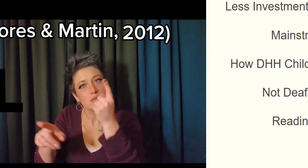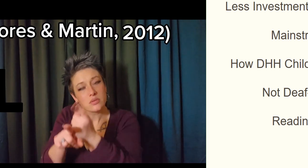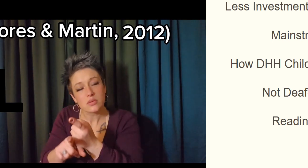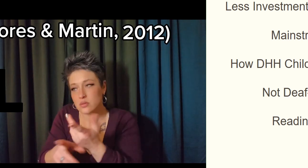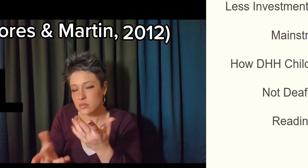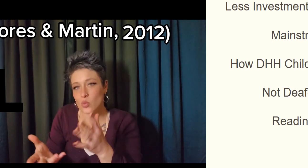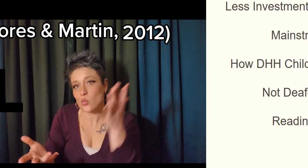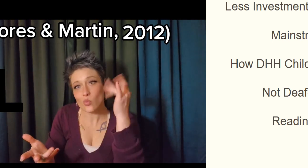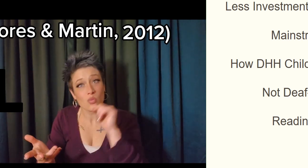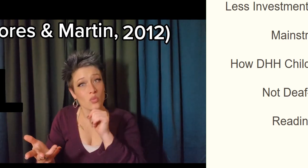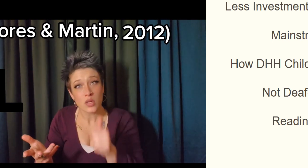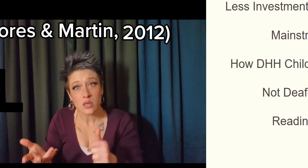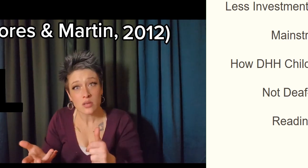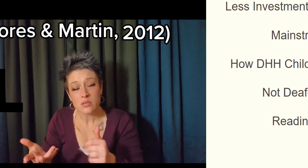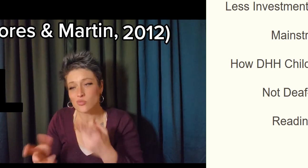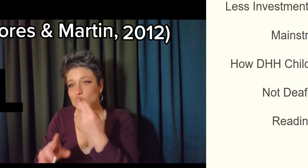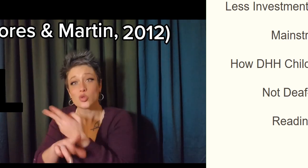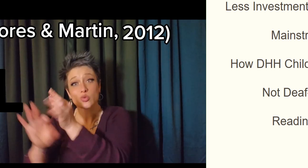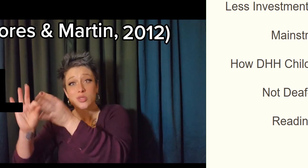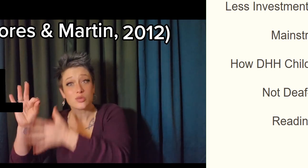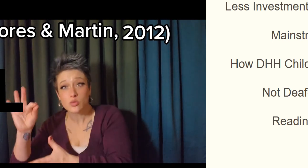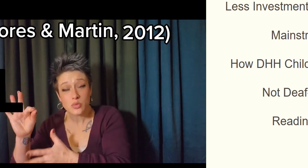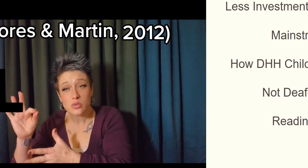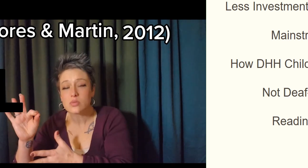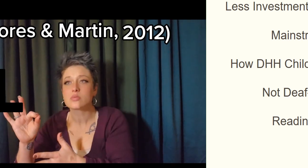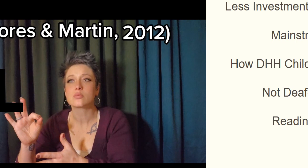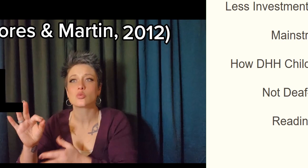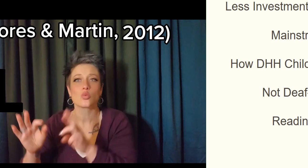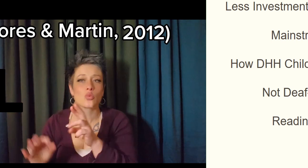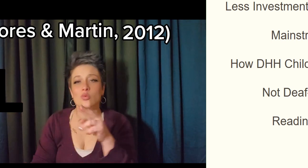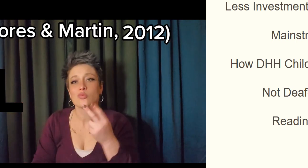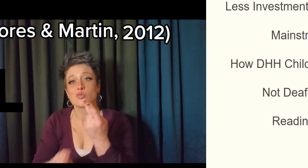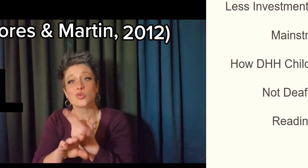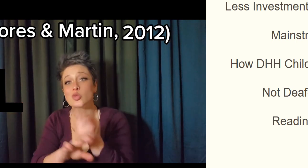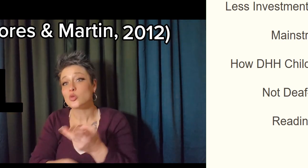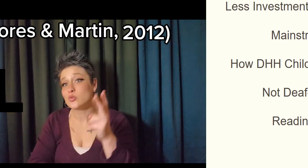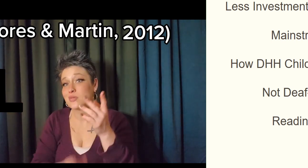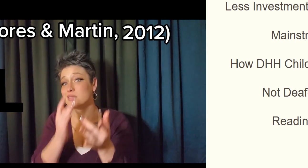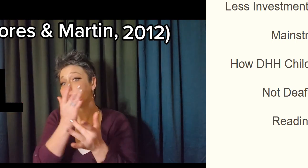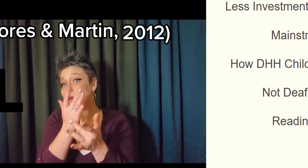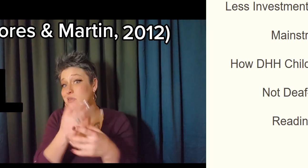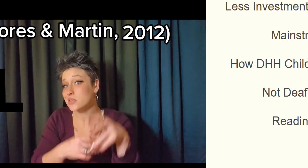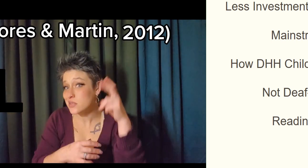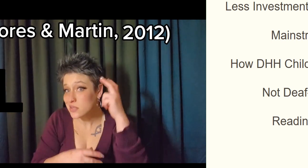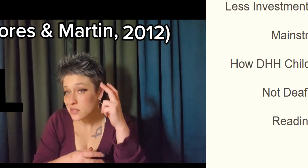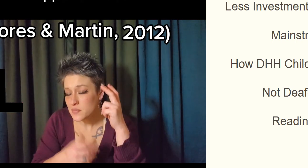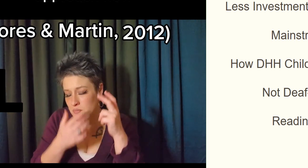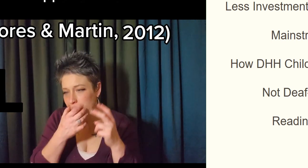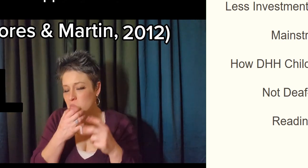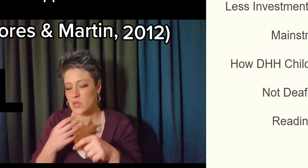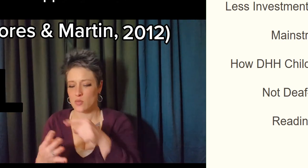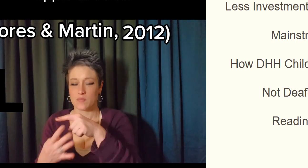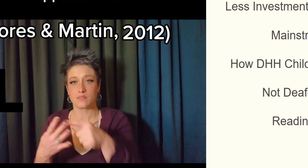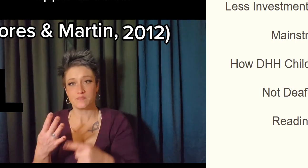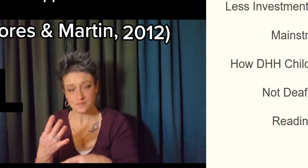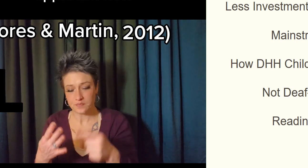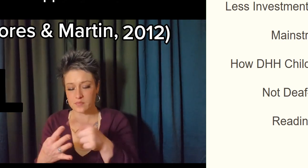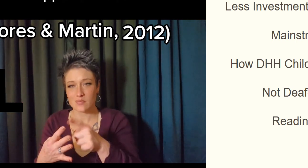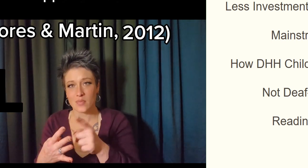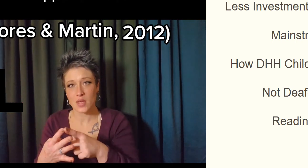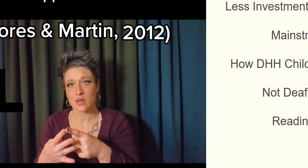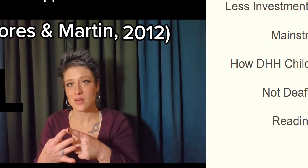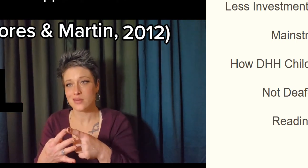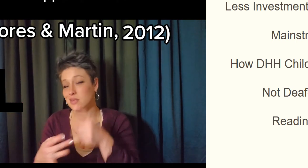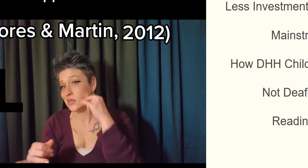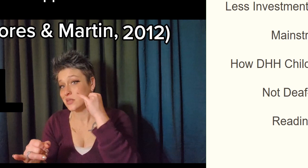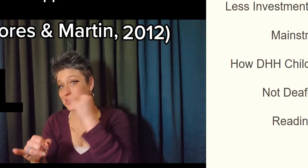shrink, in large part because of the mainstreaming tendency. Using an interpreter or using technology or